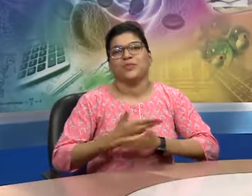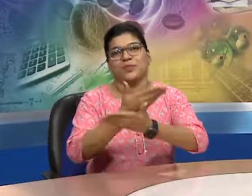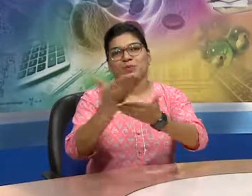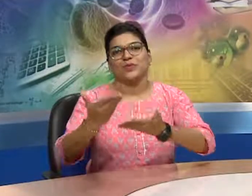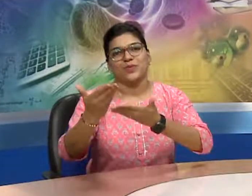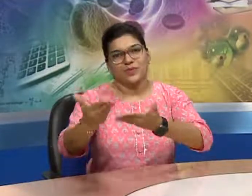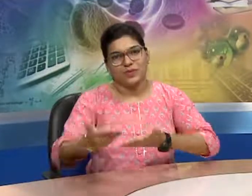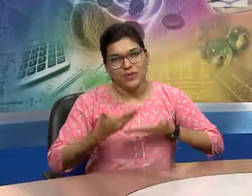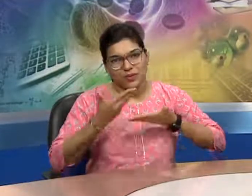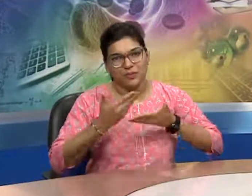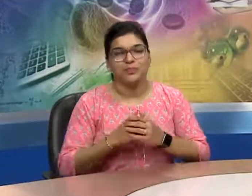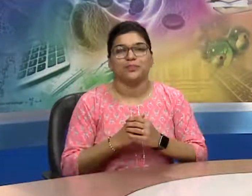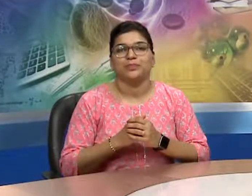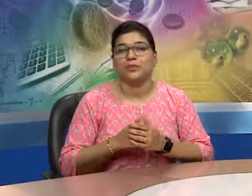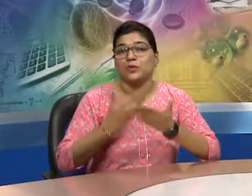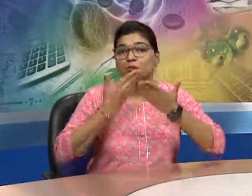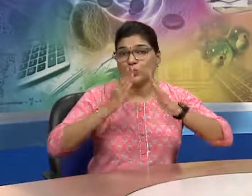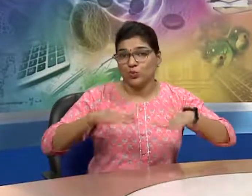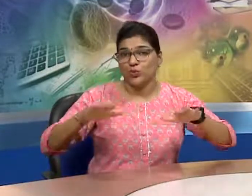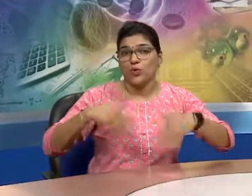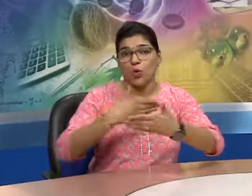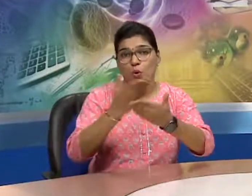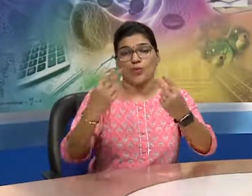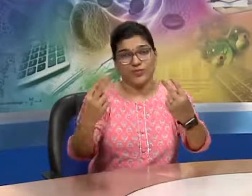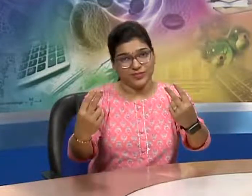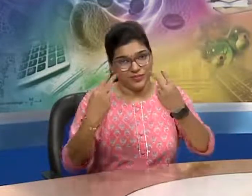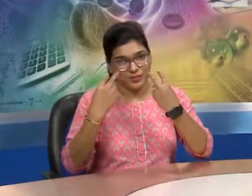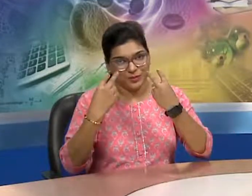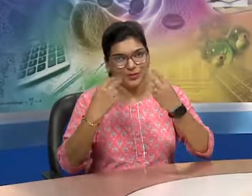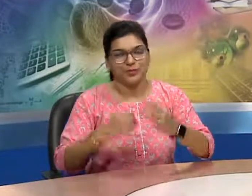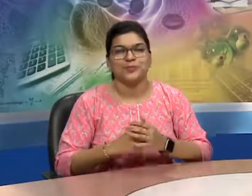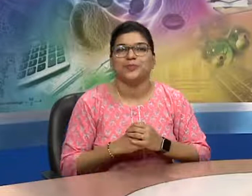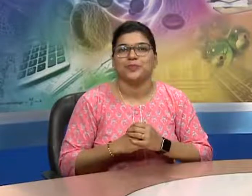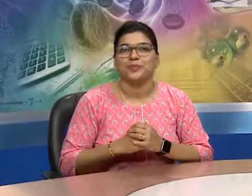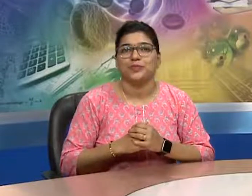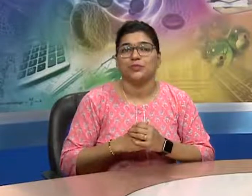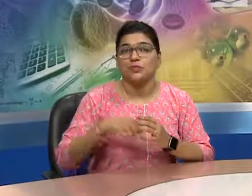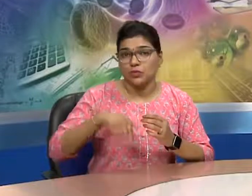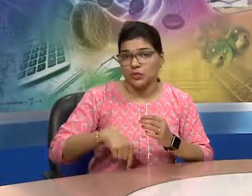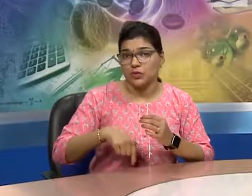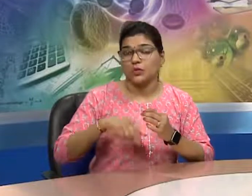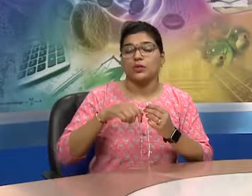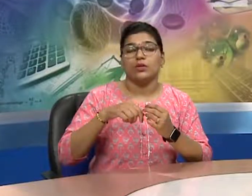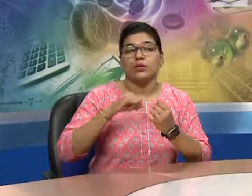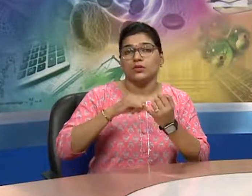Namaskar, welcome you all in this educational video of NIUS.